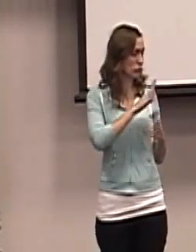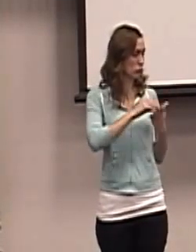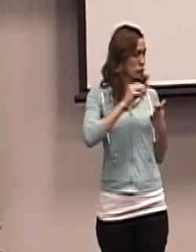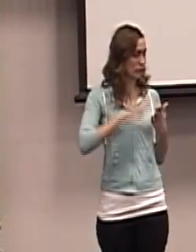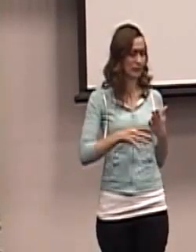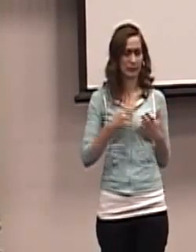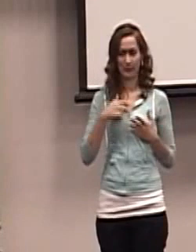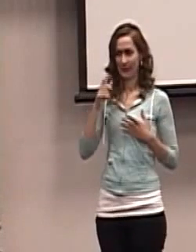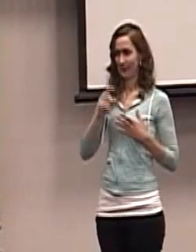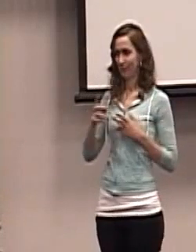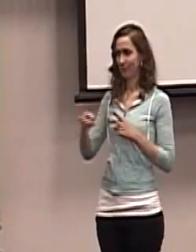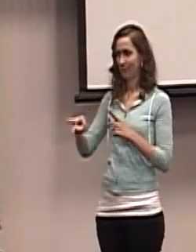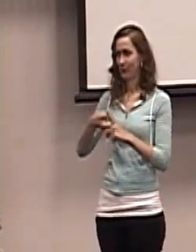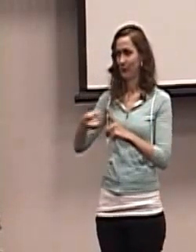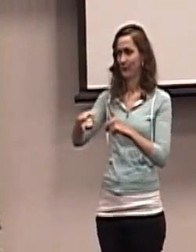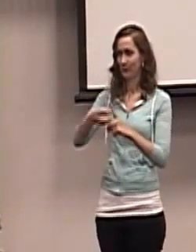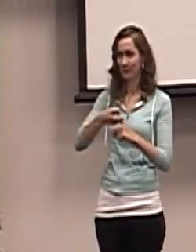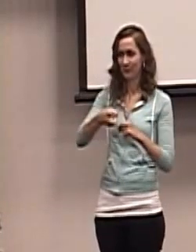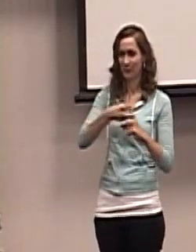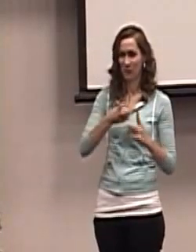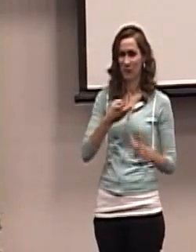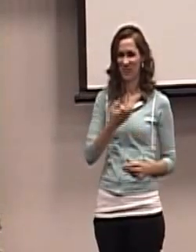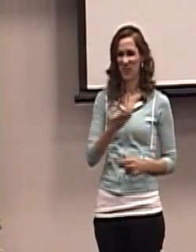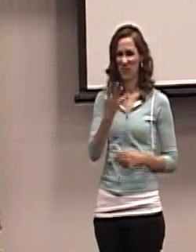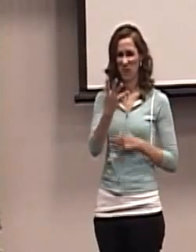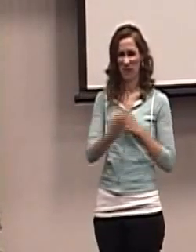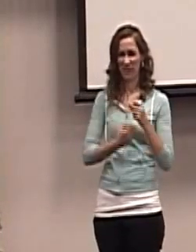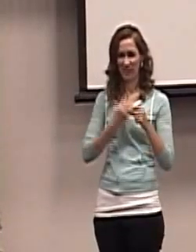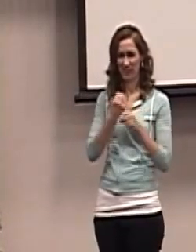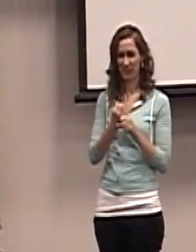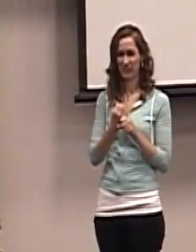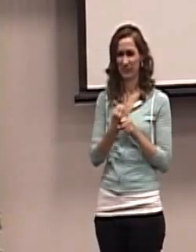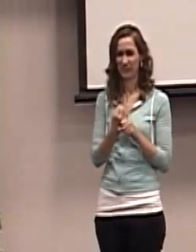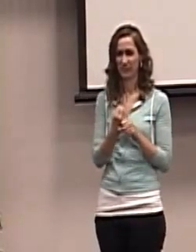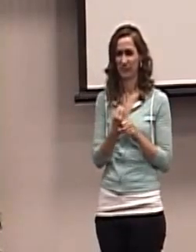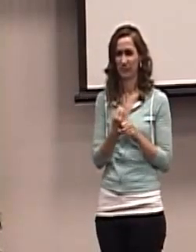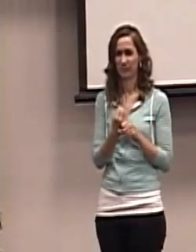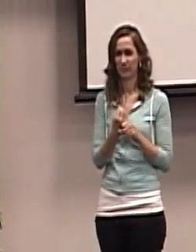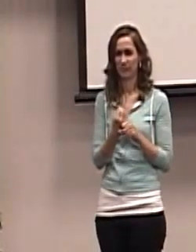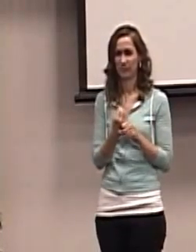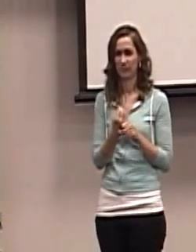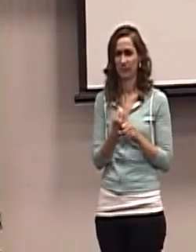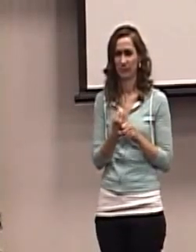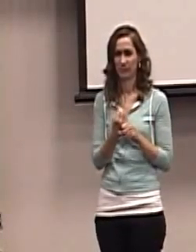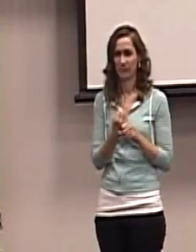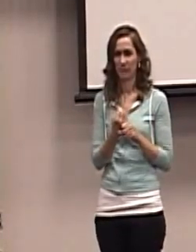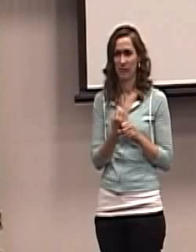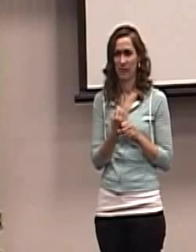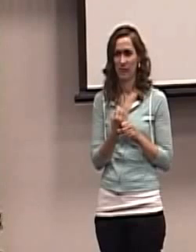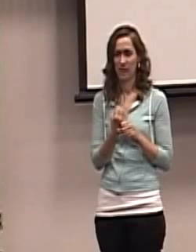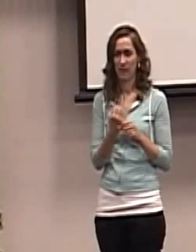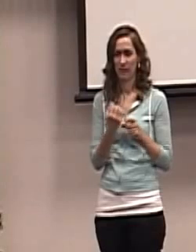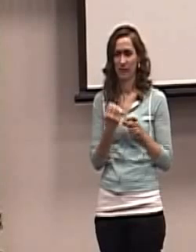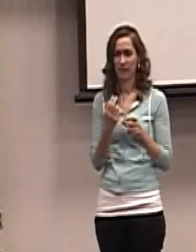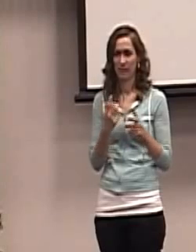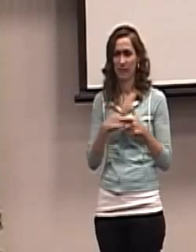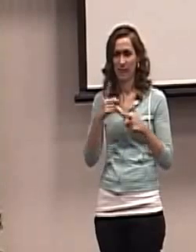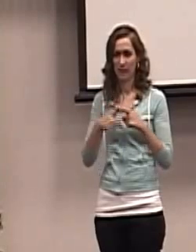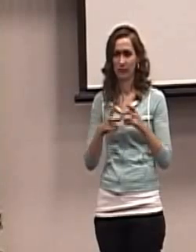recruit. We were there for about 4 years, and then we engaged in Exodus Bayshore, which was an